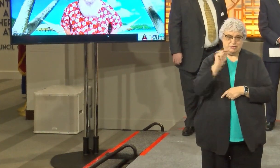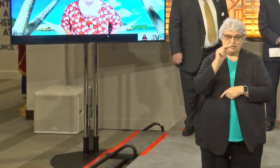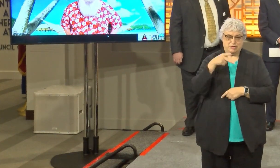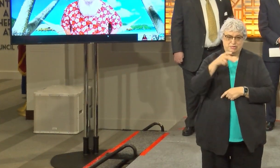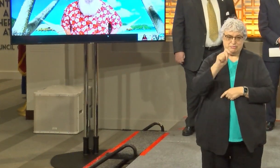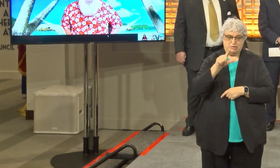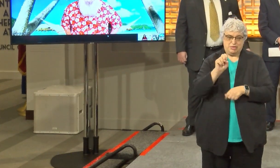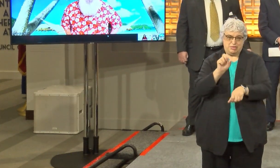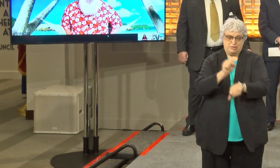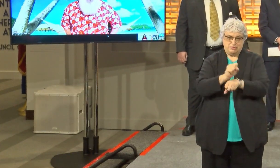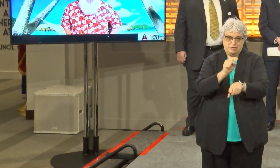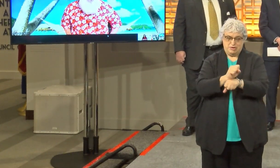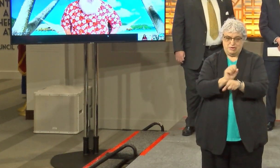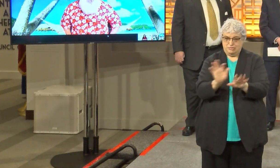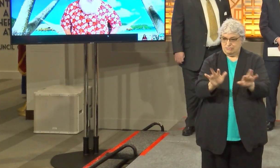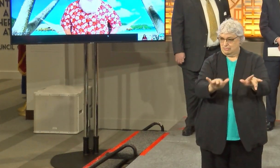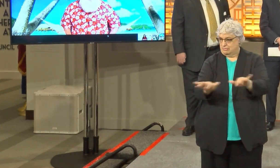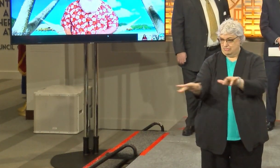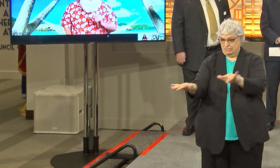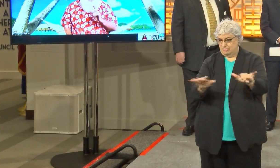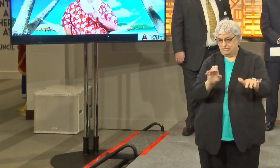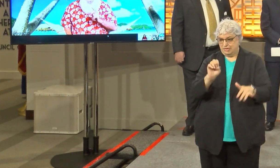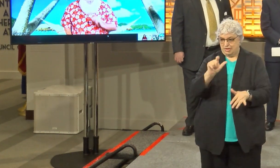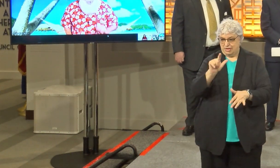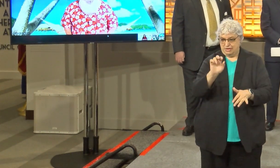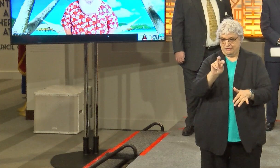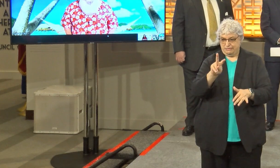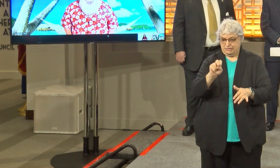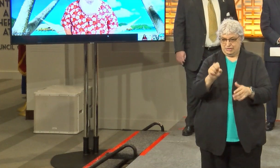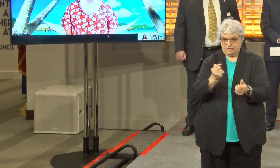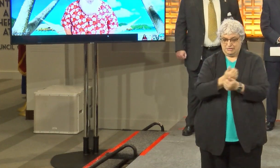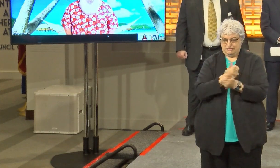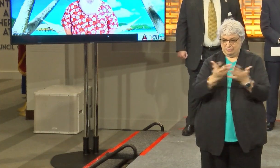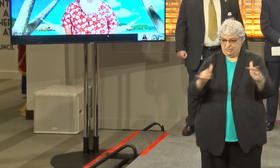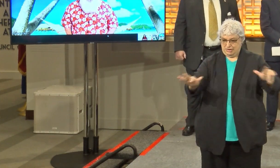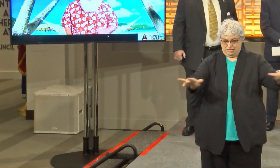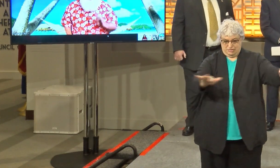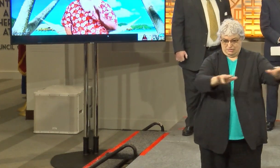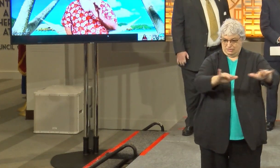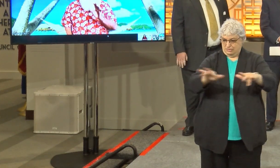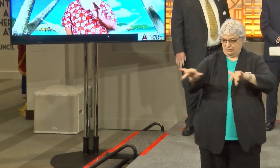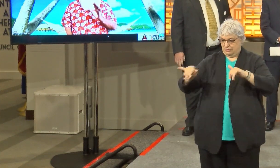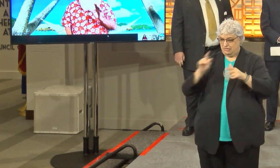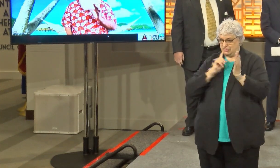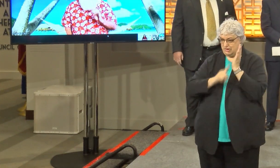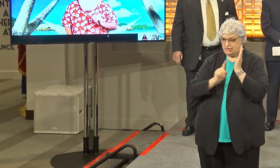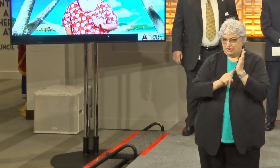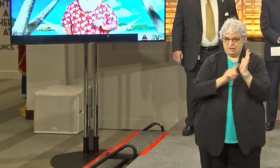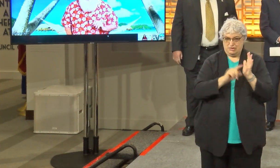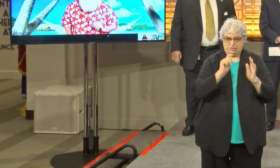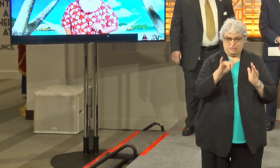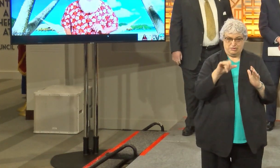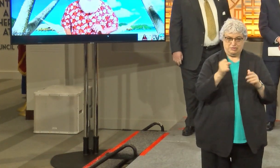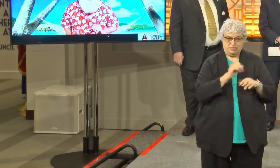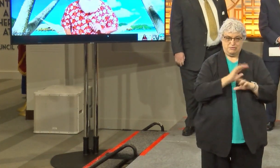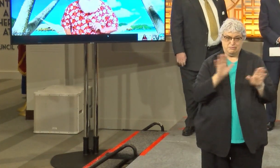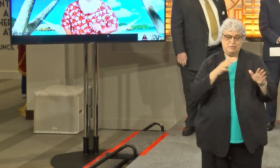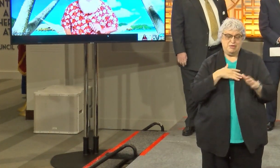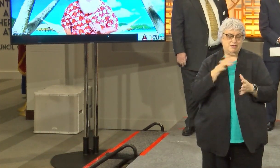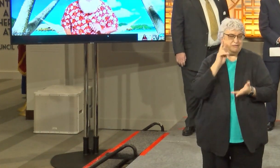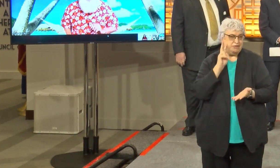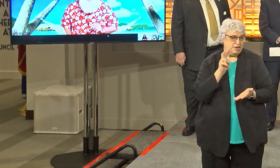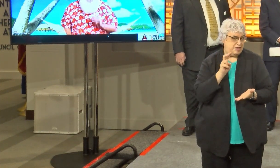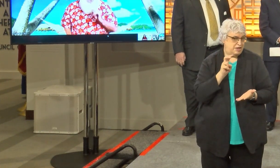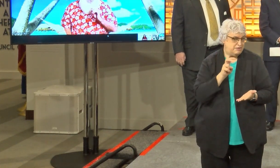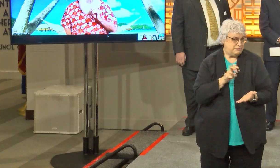and go to the workshop and be sure the elves have toy production where it needs to be, and all the toys are ready for my most